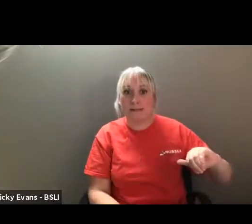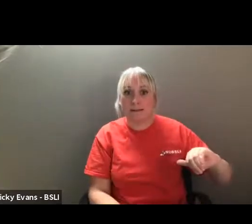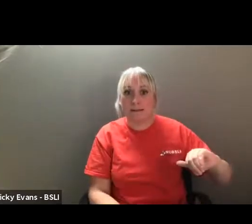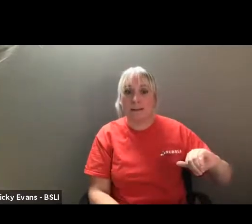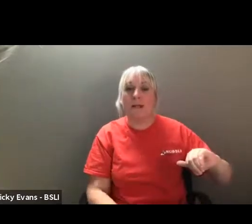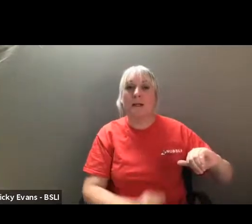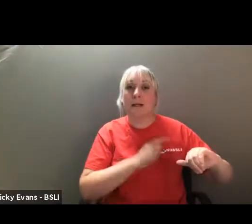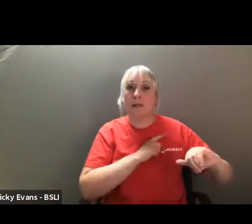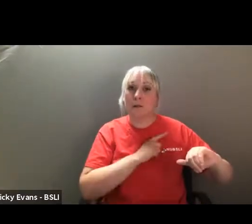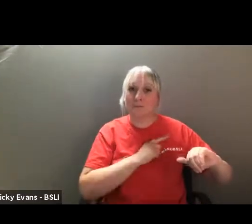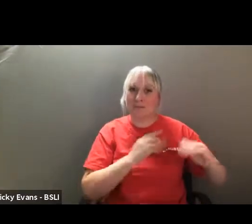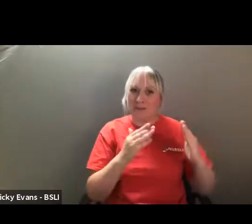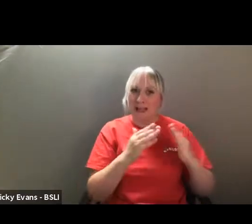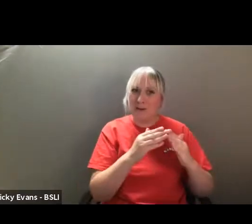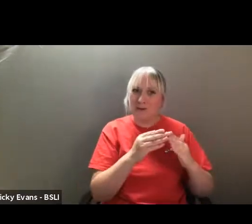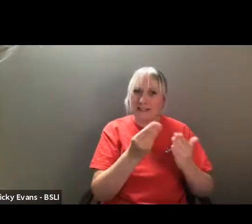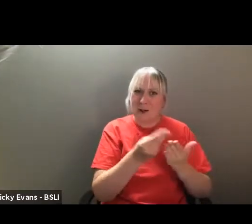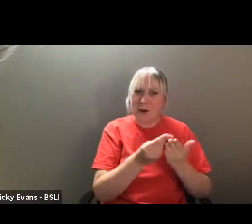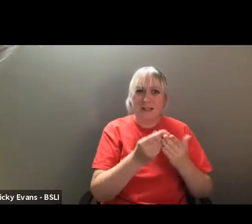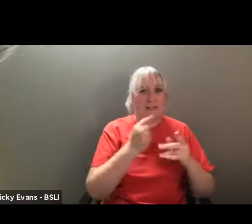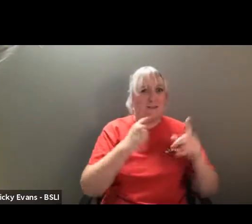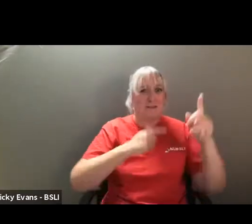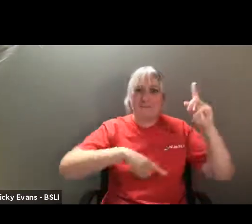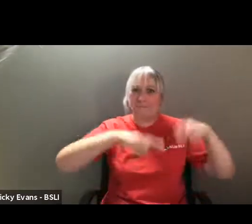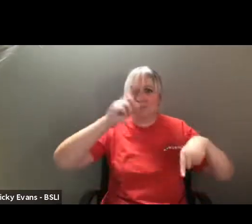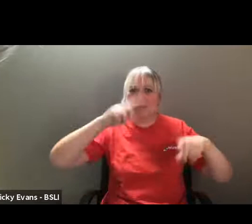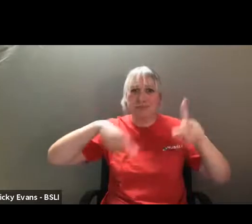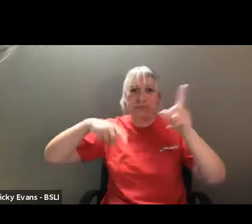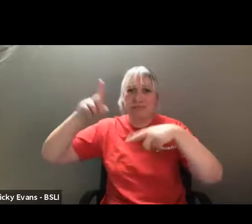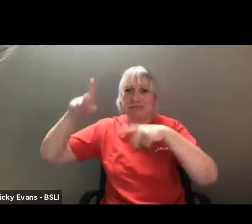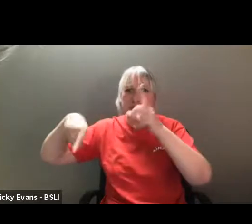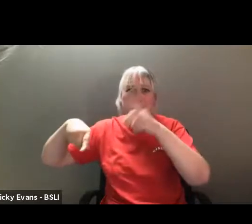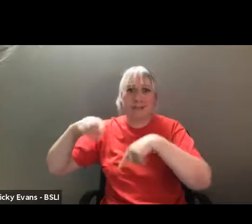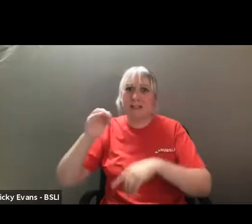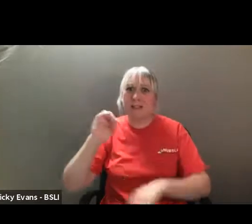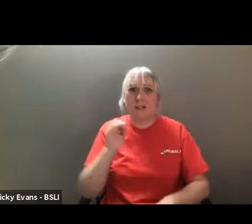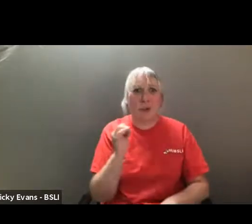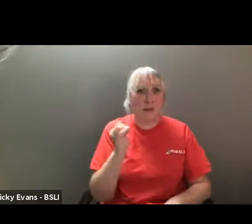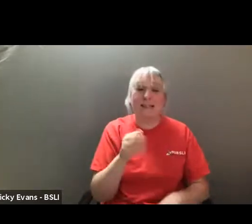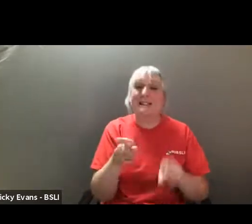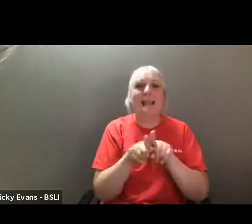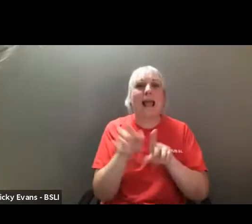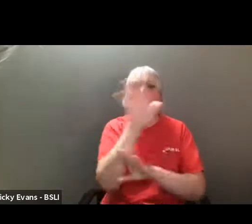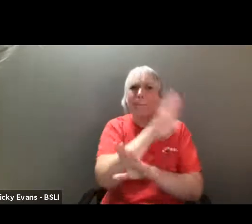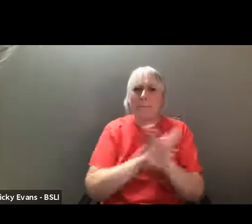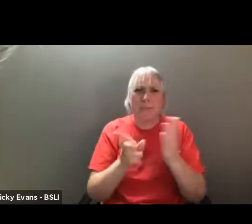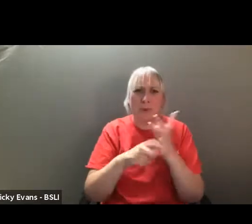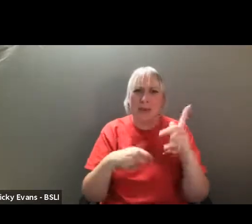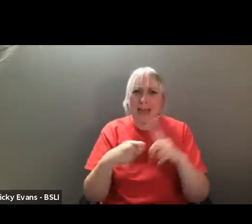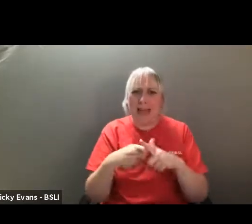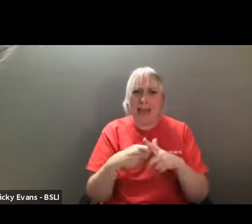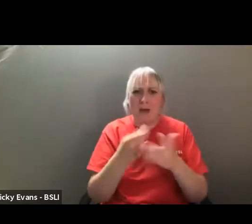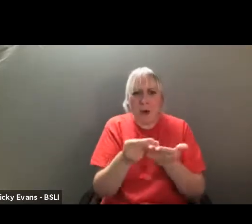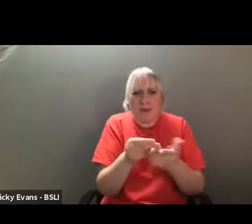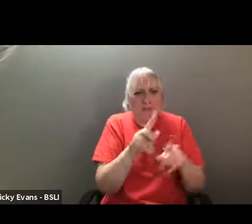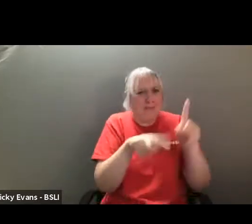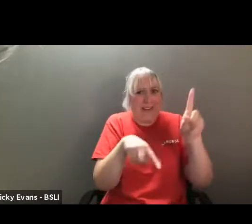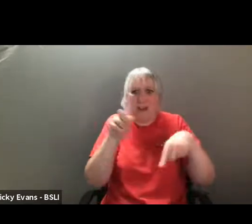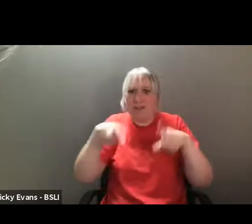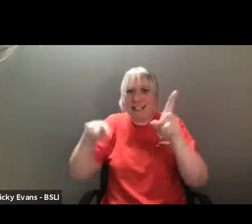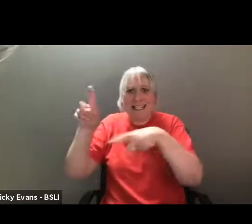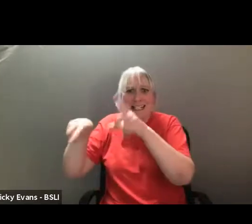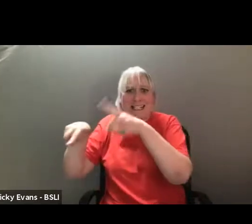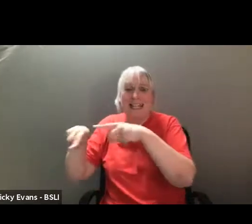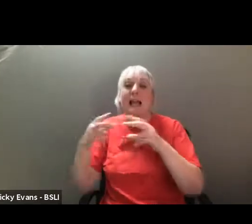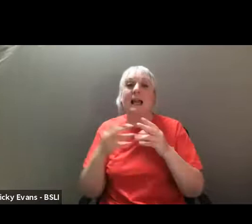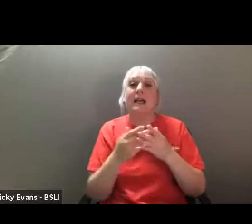because housing costs vary enormously in Scotland, as in the rest of the UK, but particularly between Edinburgh